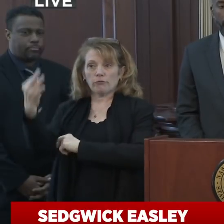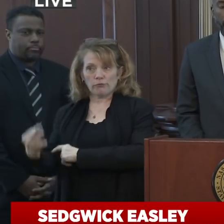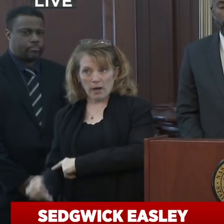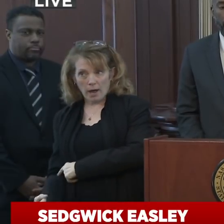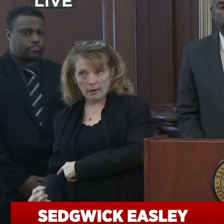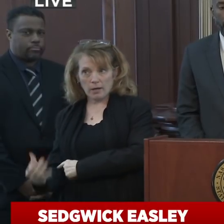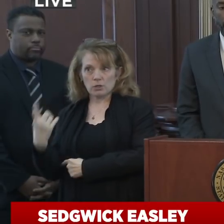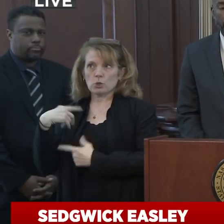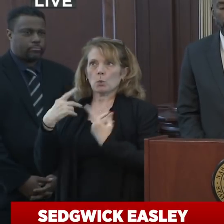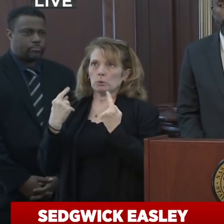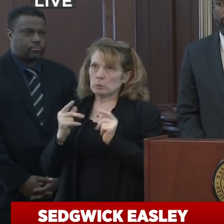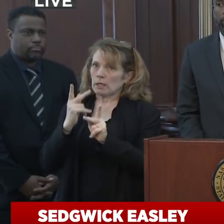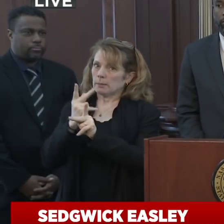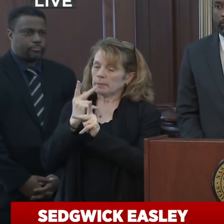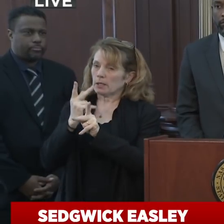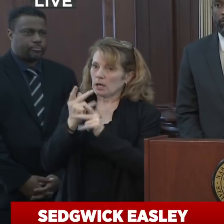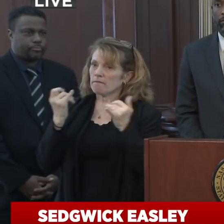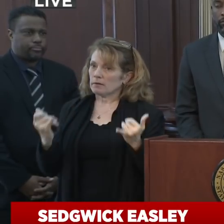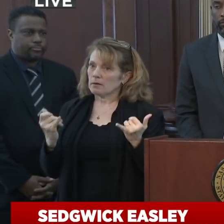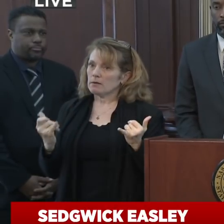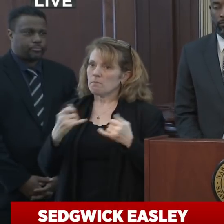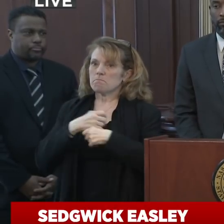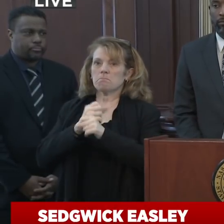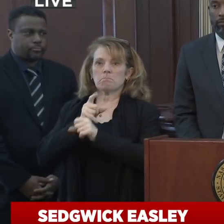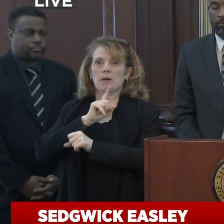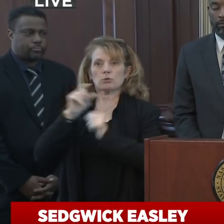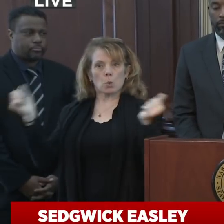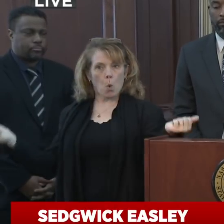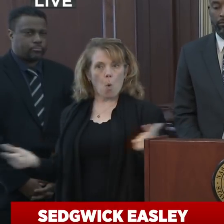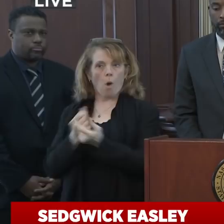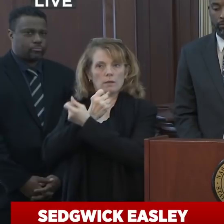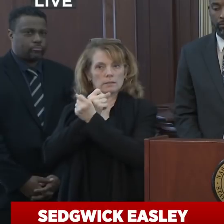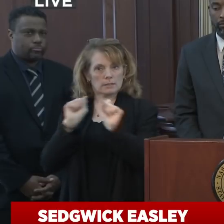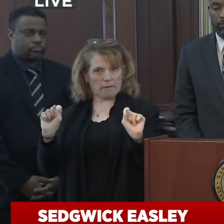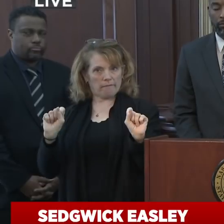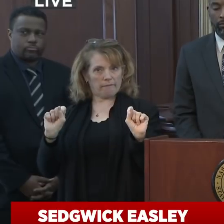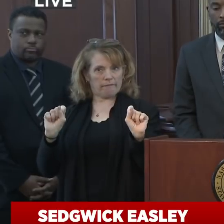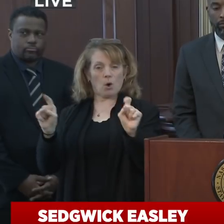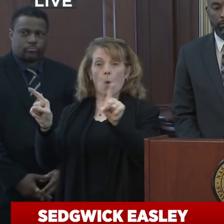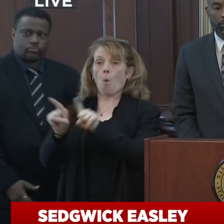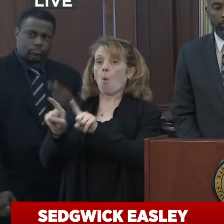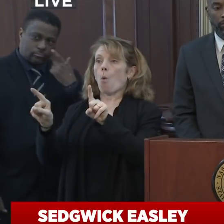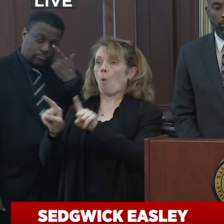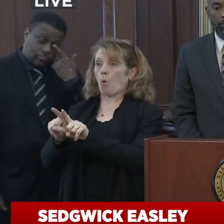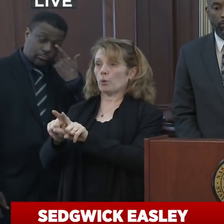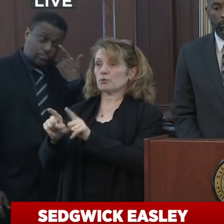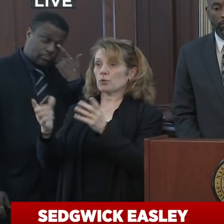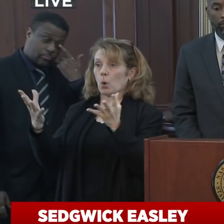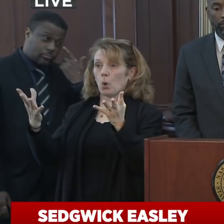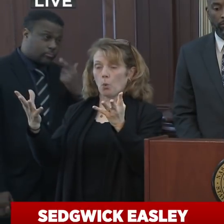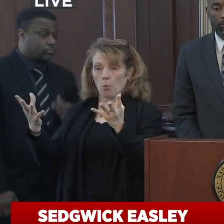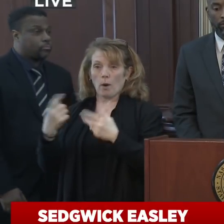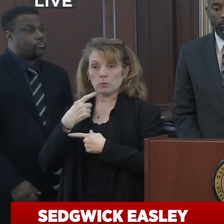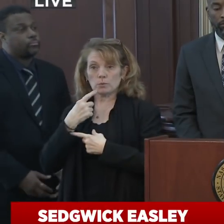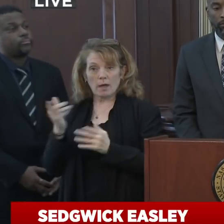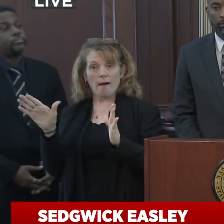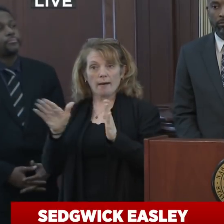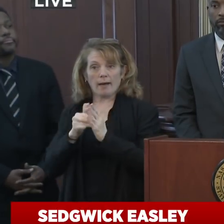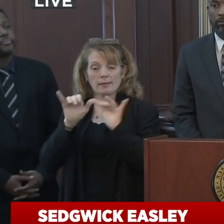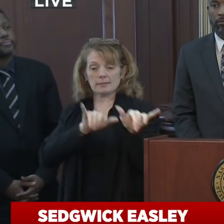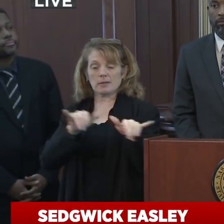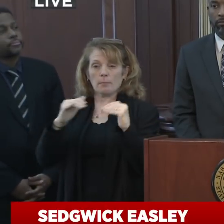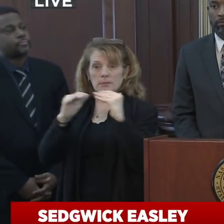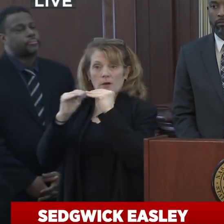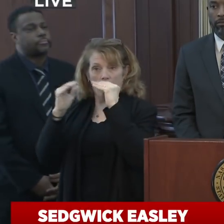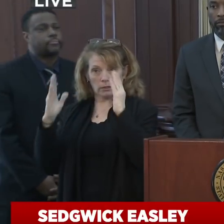precautions as possible to make sure that everyone is safe. I do want to ditto what my colleague said in regards to